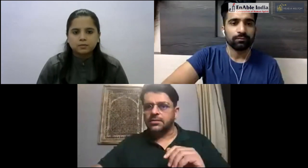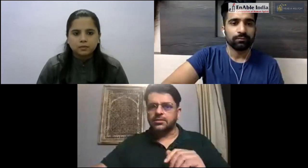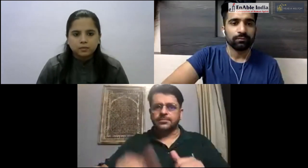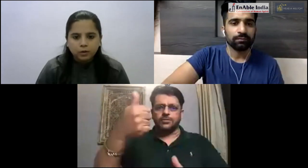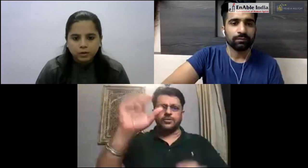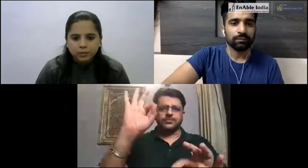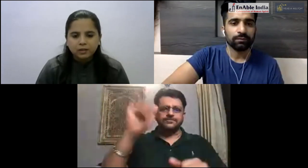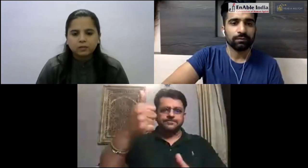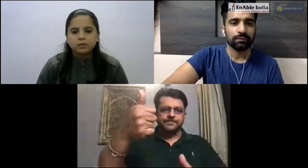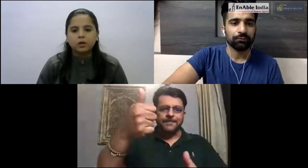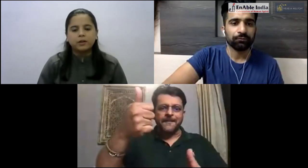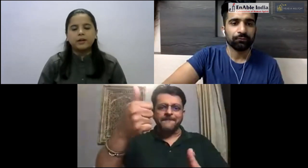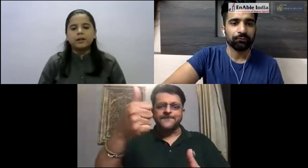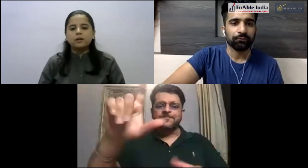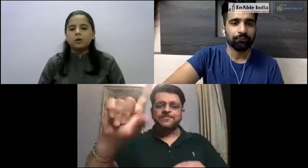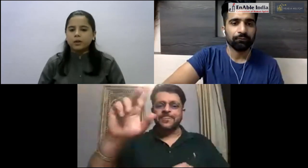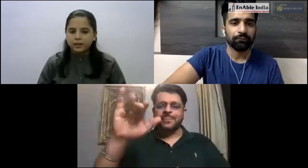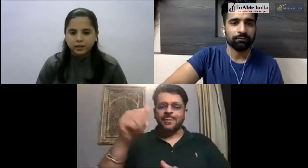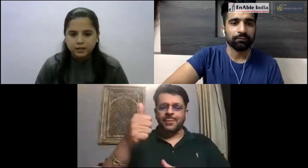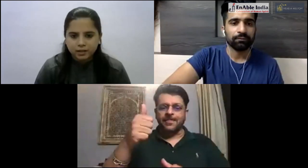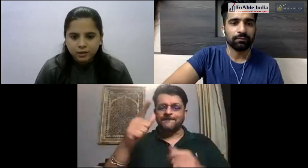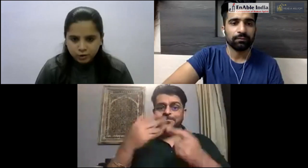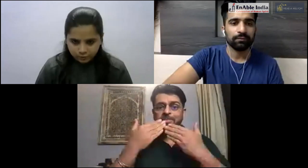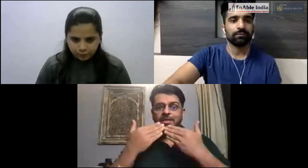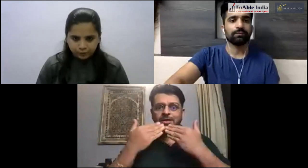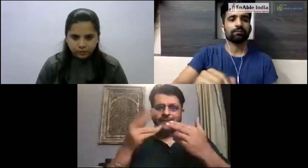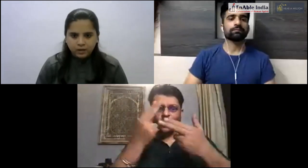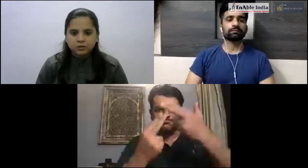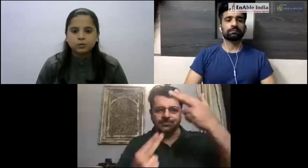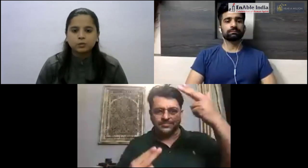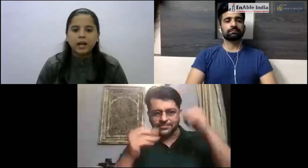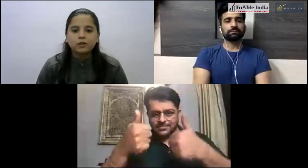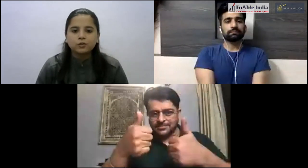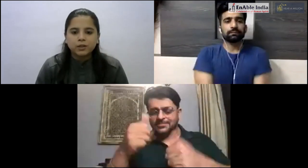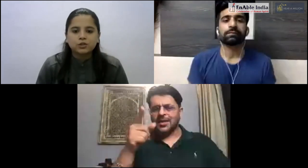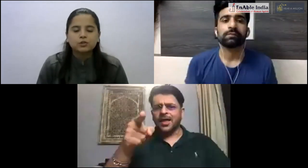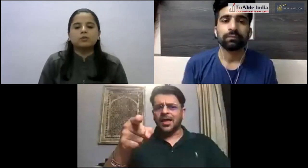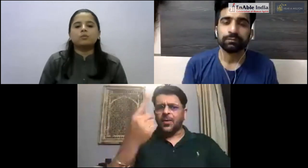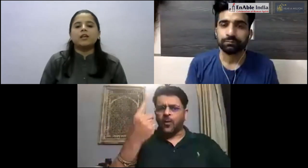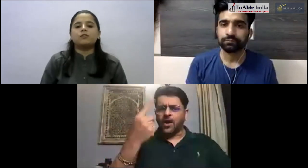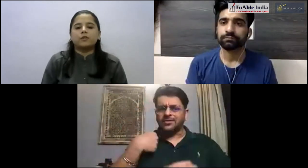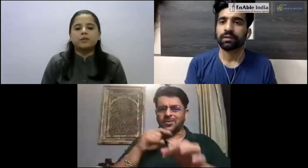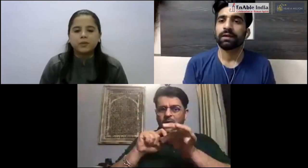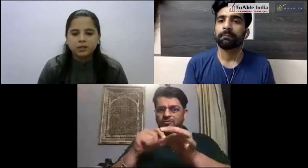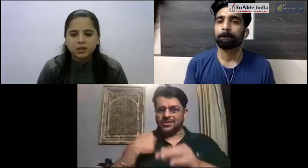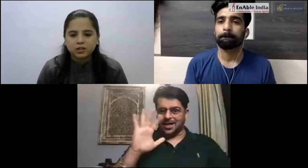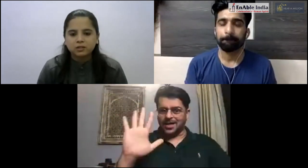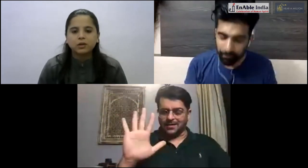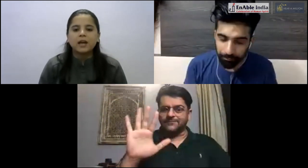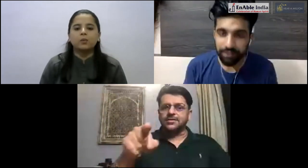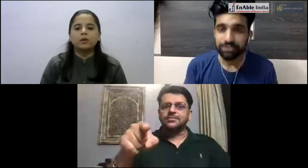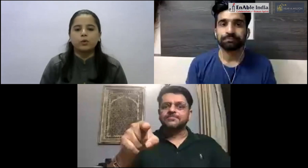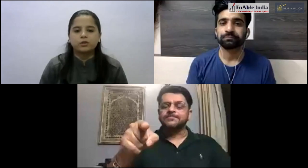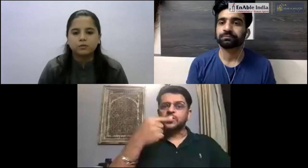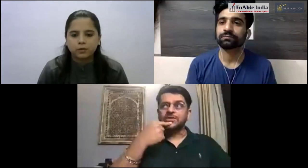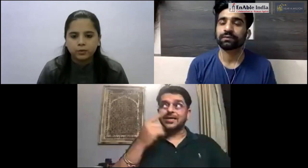Yes. Gautam Singh already done. Okay, great. So thank you so much, Dr. Umesh, for the presentation. So I